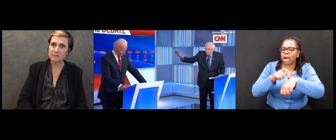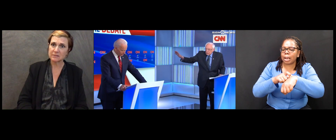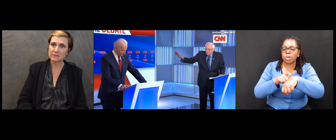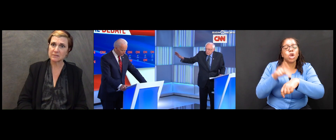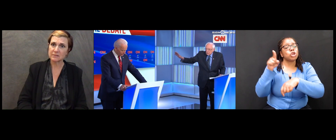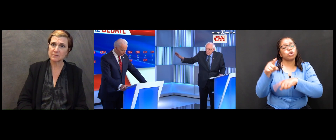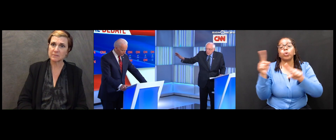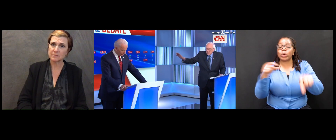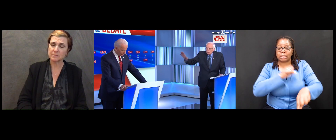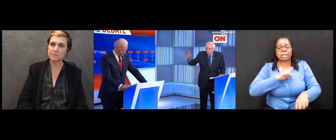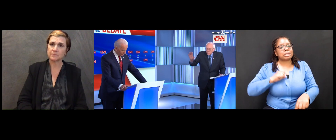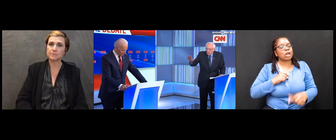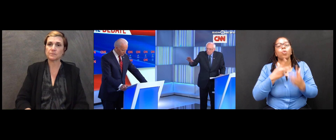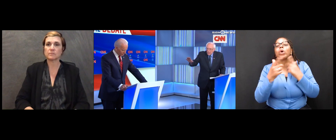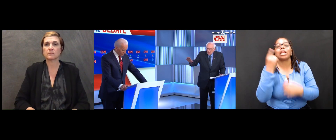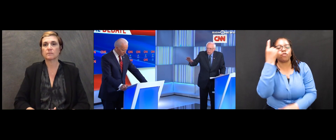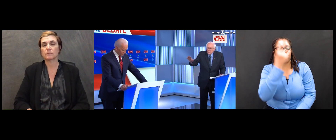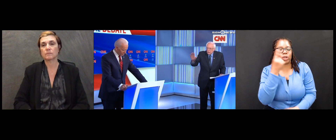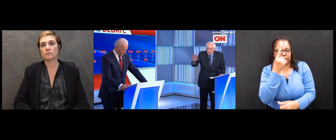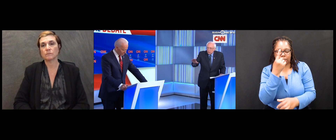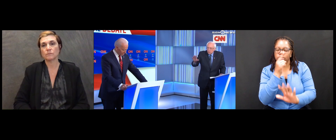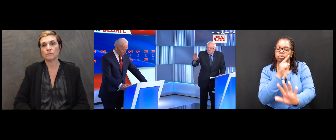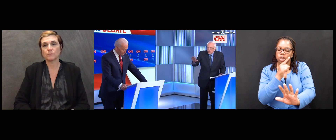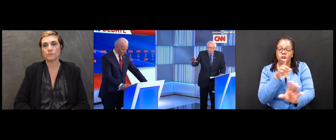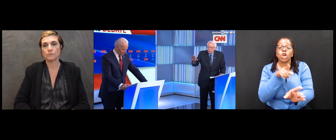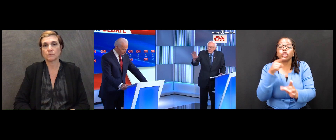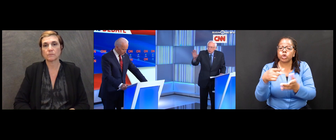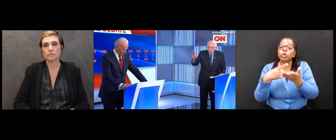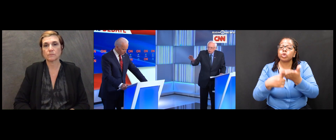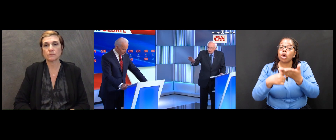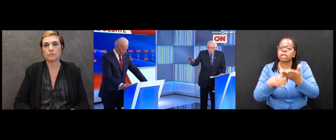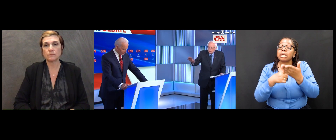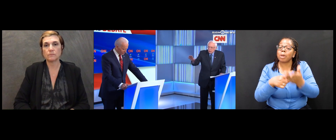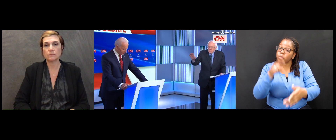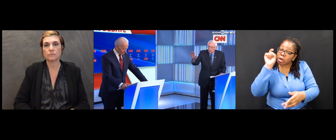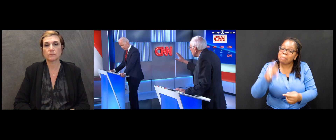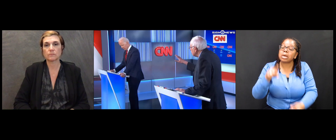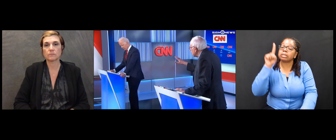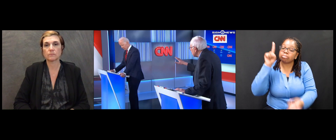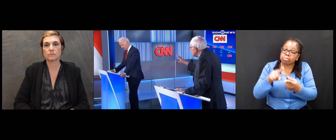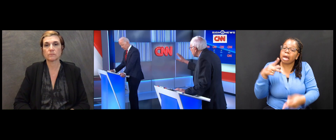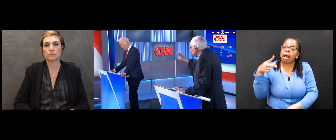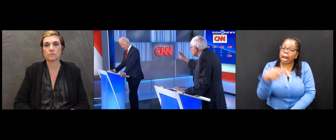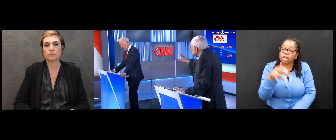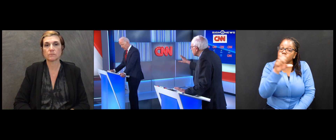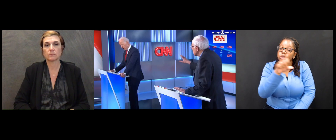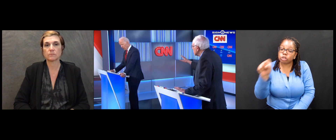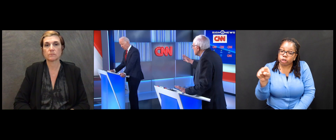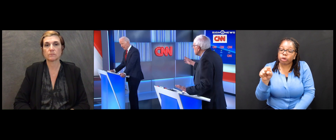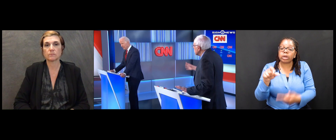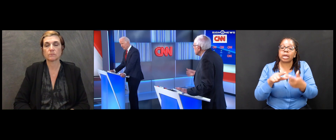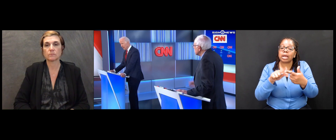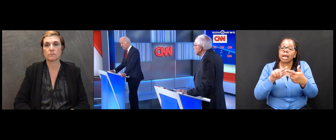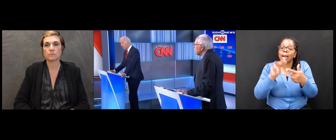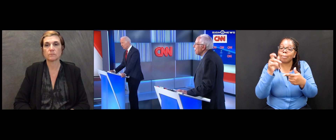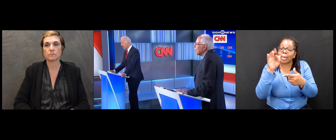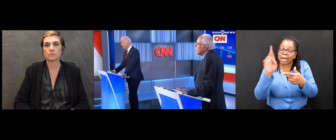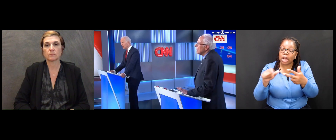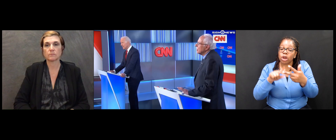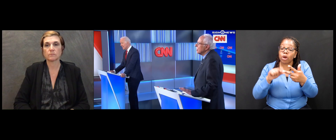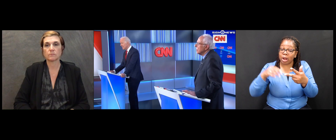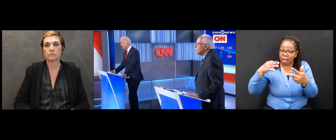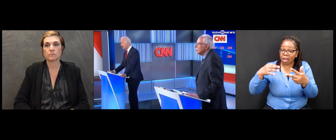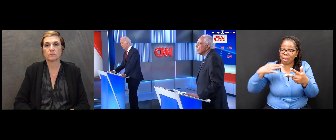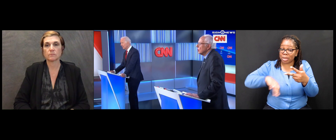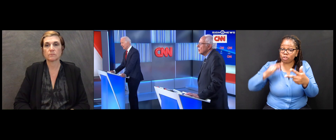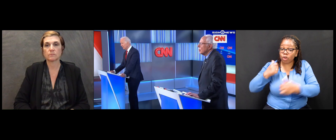whatever reason, talking about the need to cut Social Security and Medicare and veterans programs? No, I did not talk about